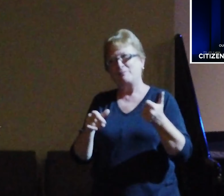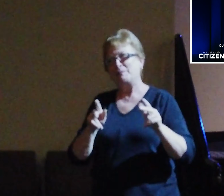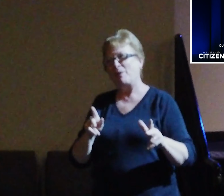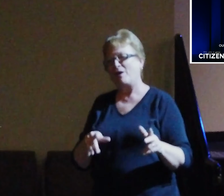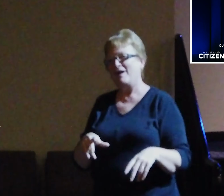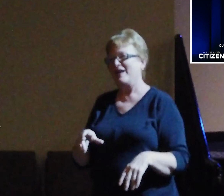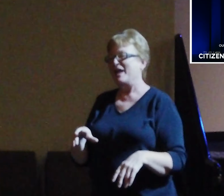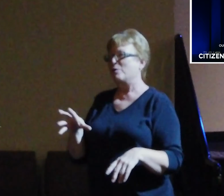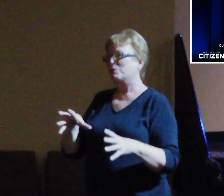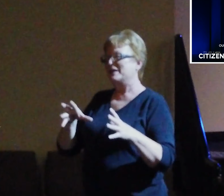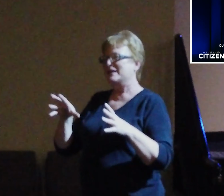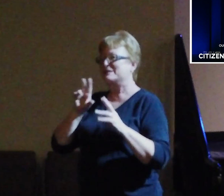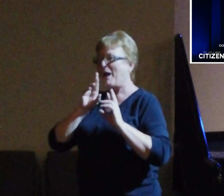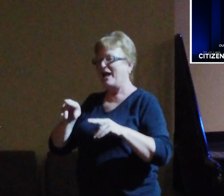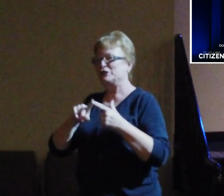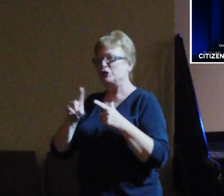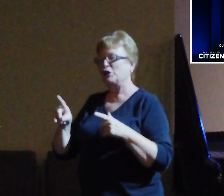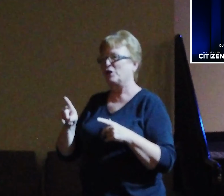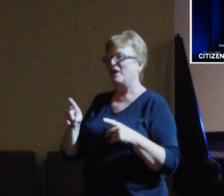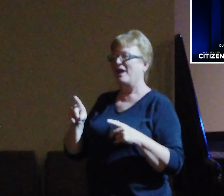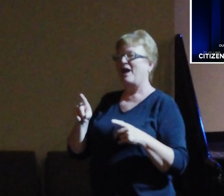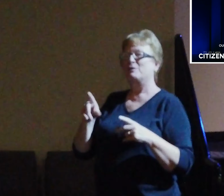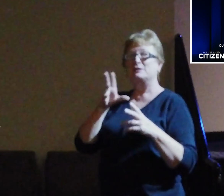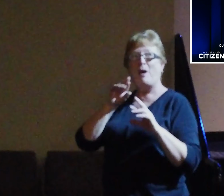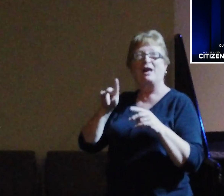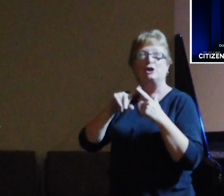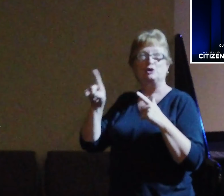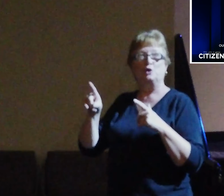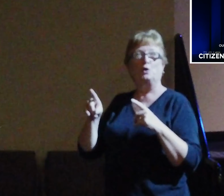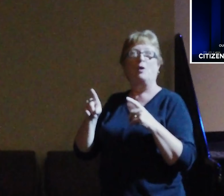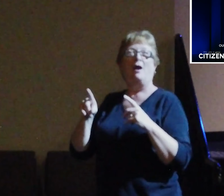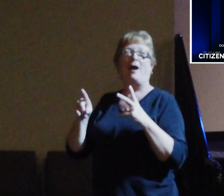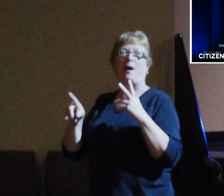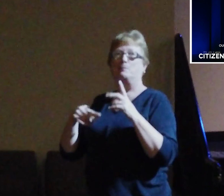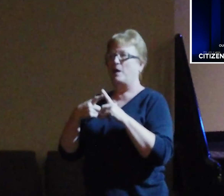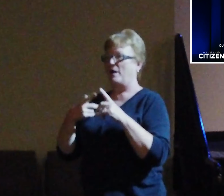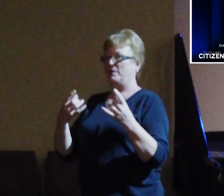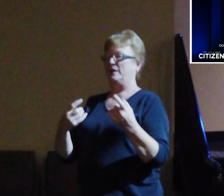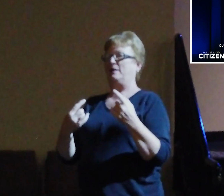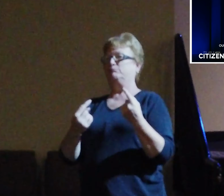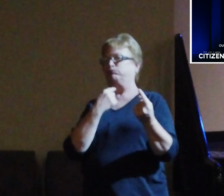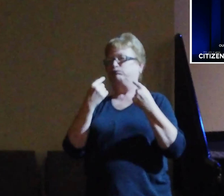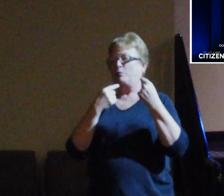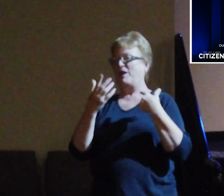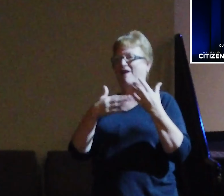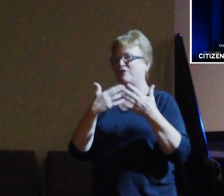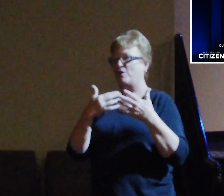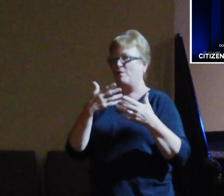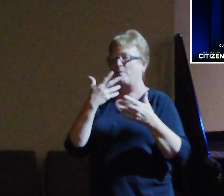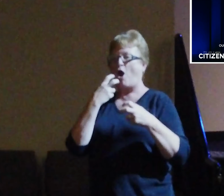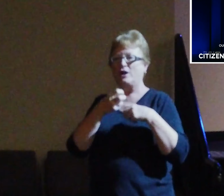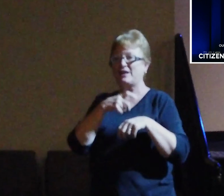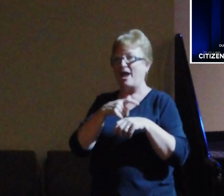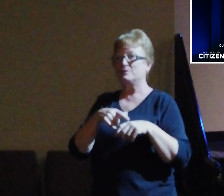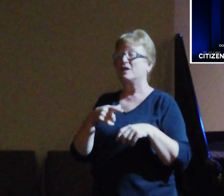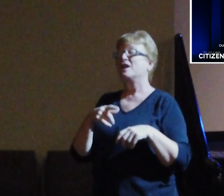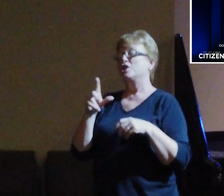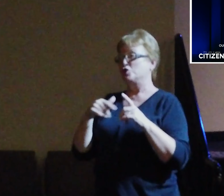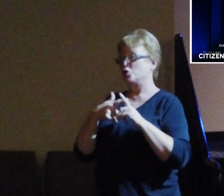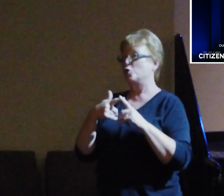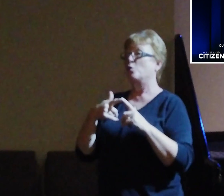suffering this way is not natural. It's supernatural. It's by God's grace. And throughout the Bible and history, we see the